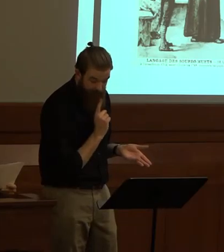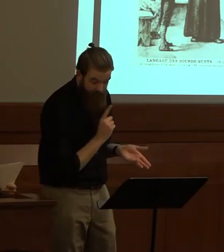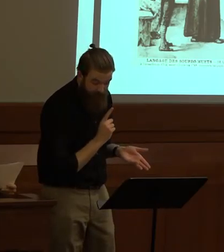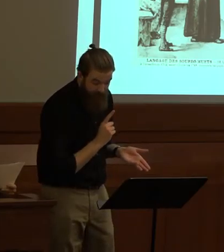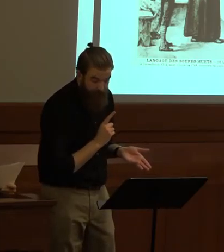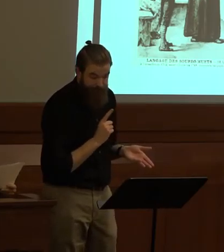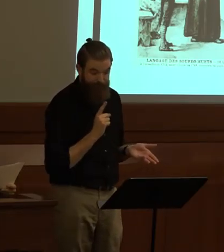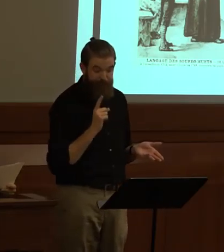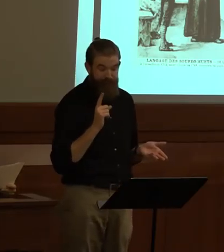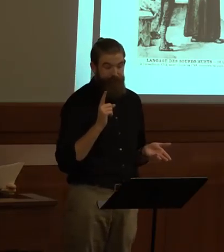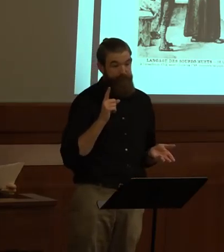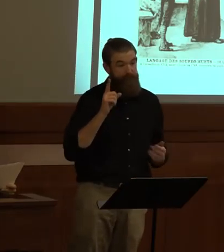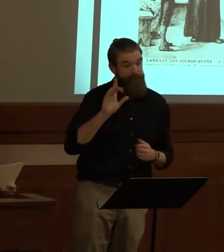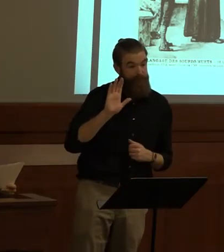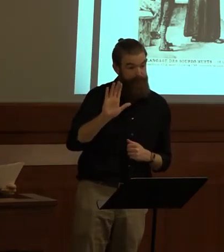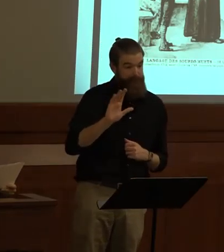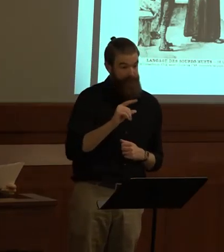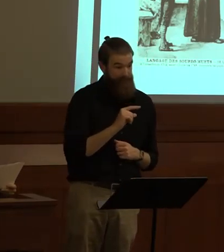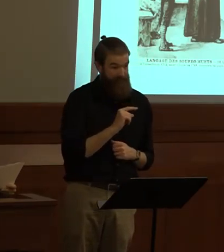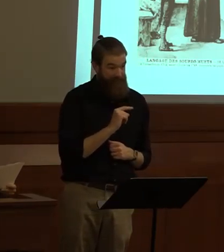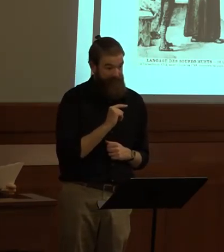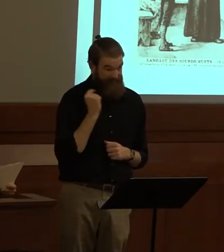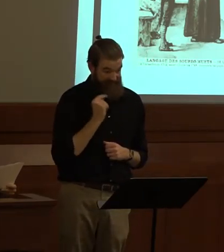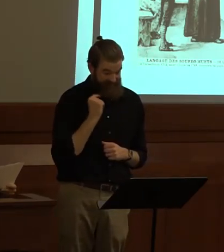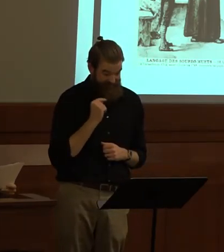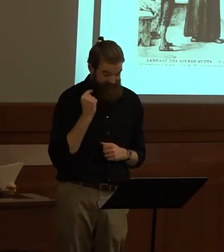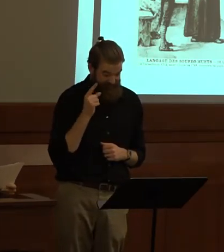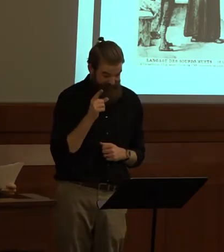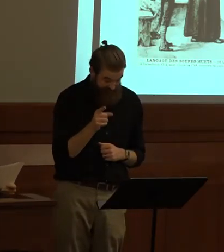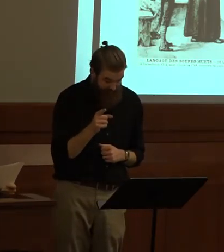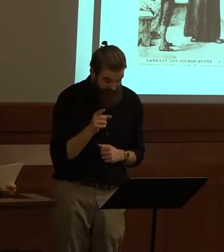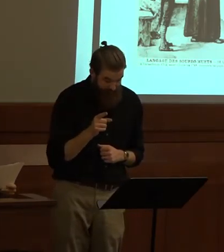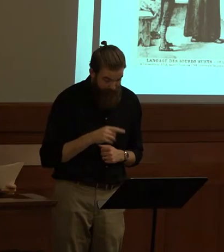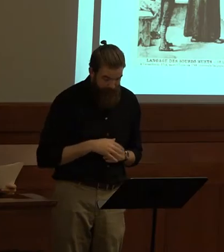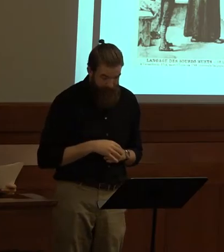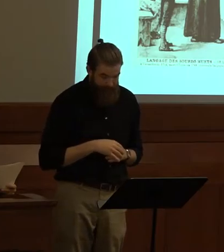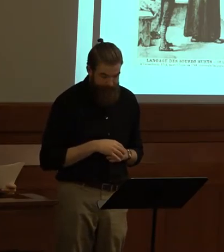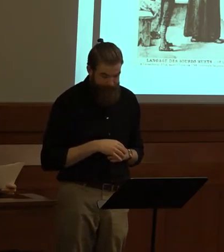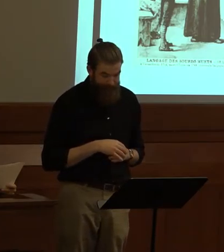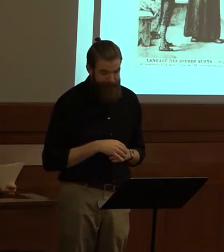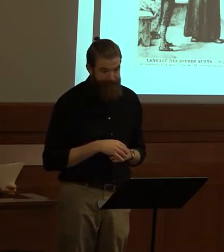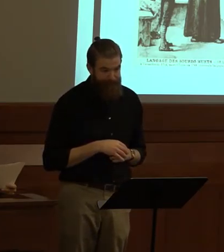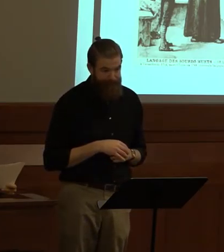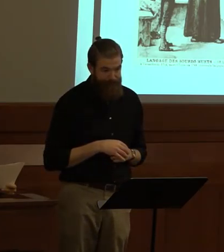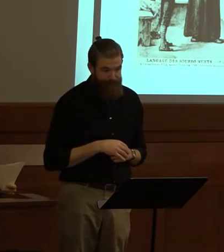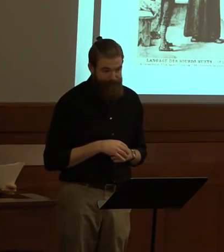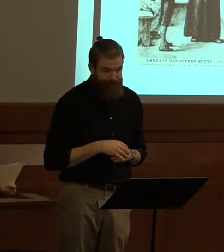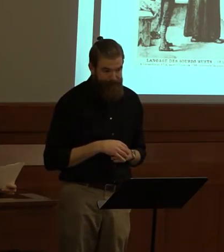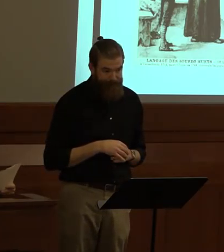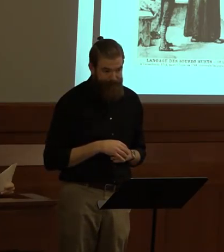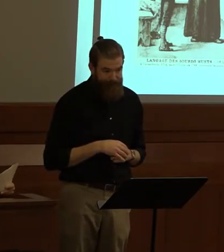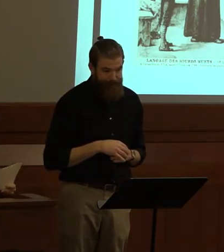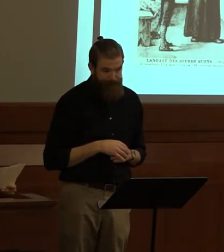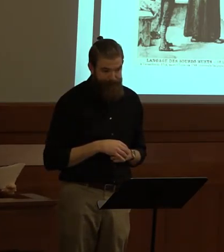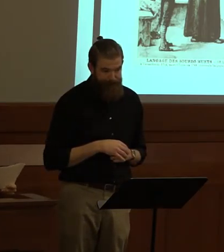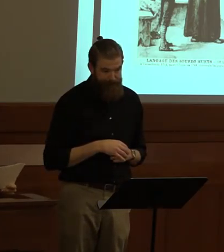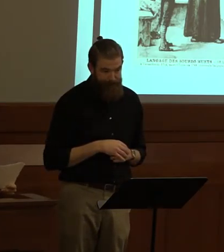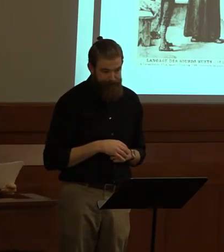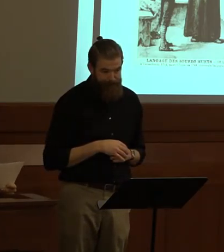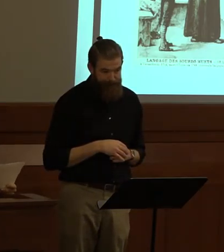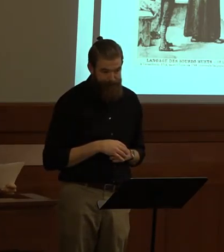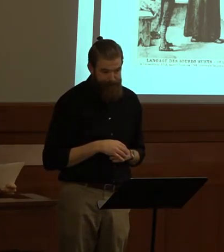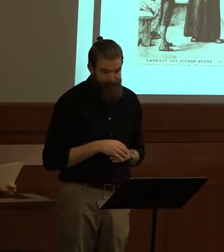After his early education at the Institute, La Fonta knew both spoken French and Old English Sign Language, as it is called